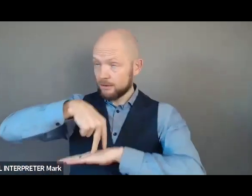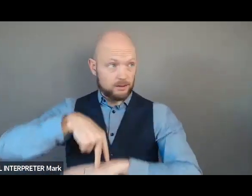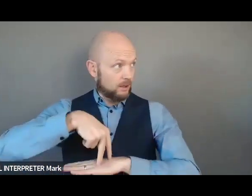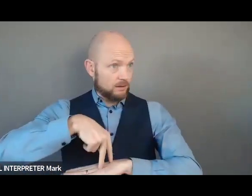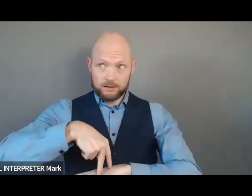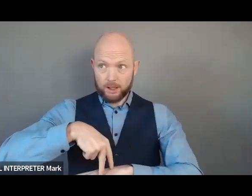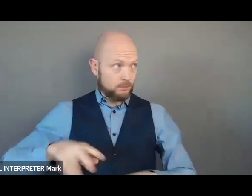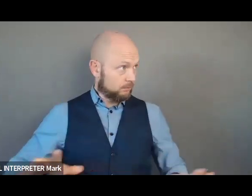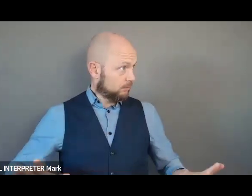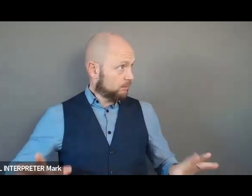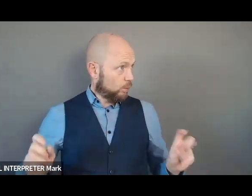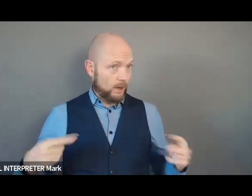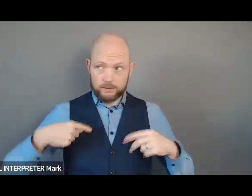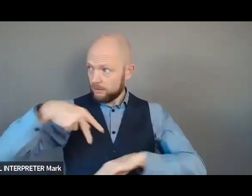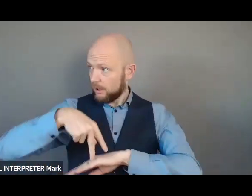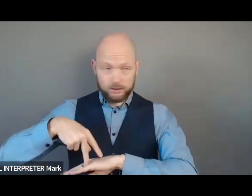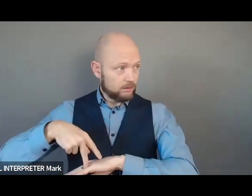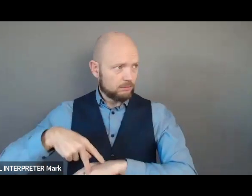stand here. You can stand here.